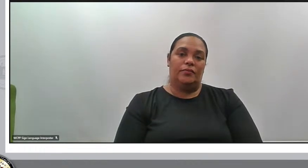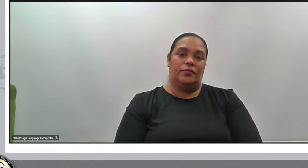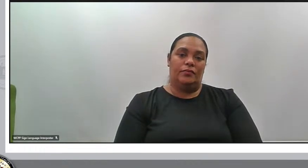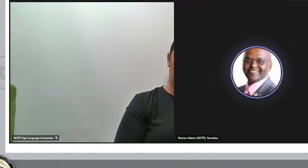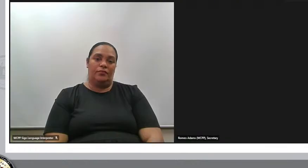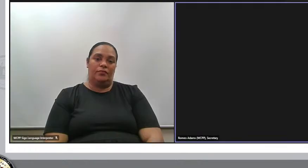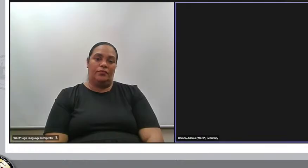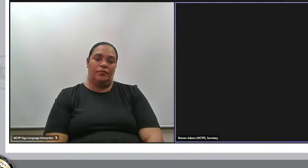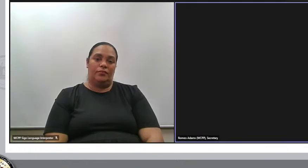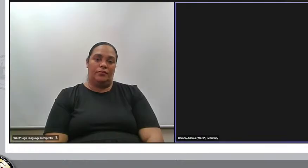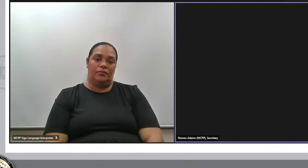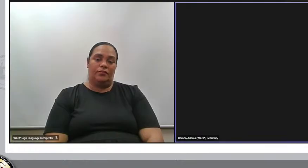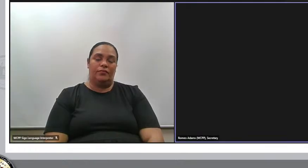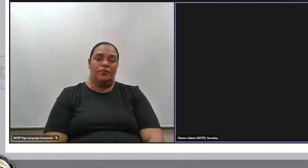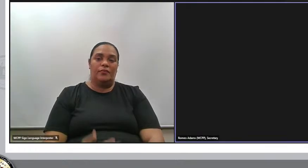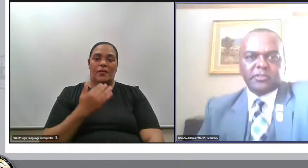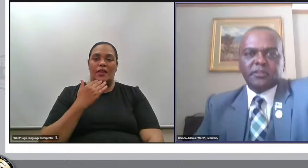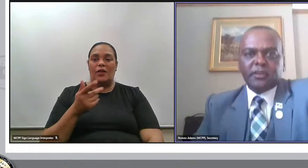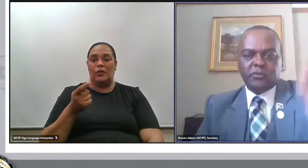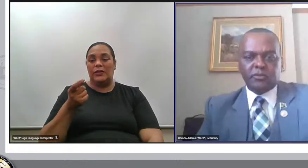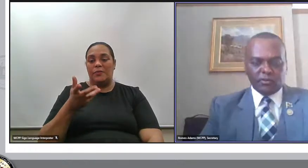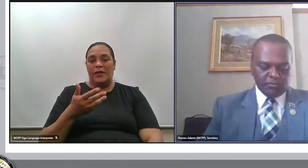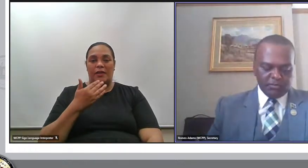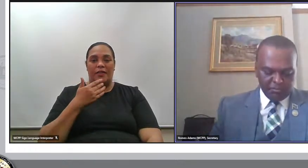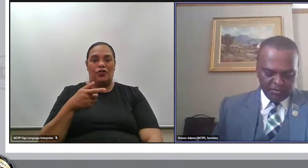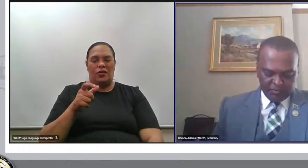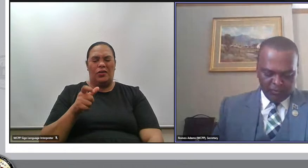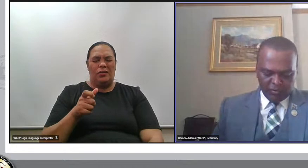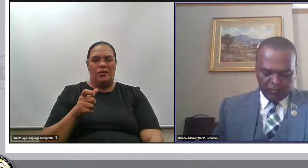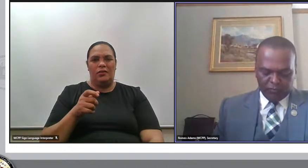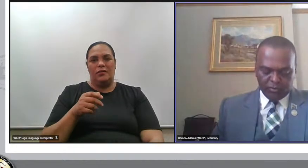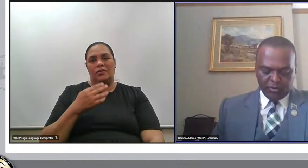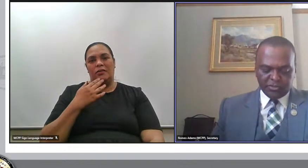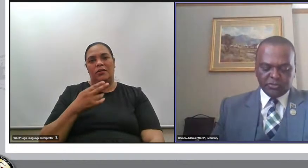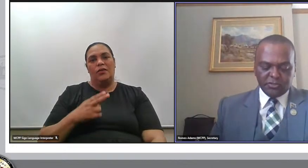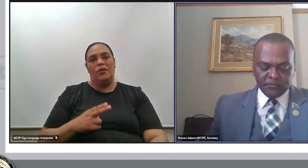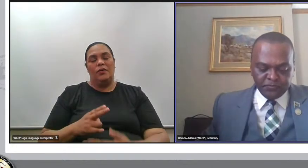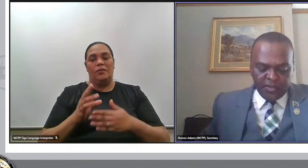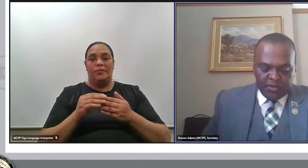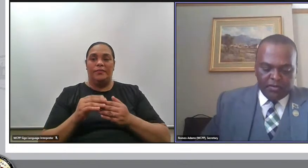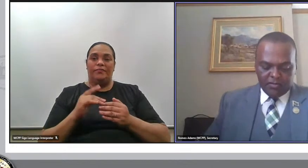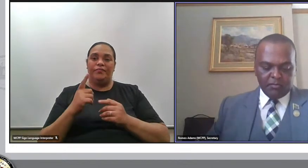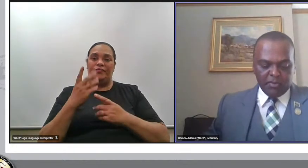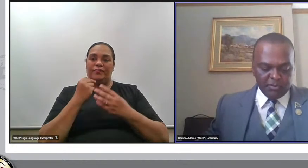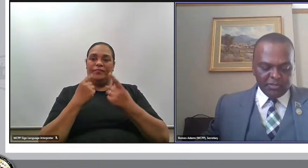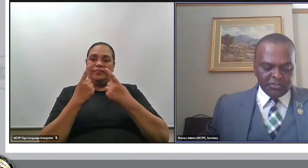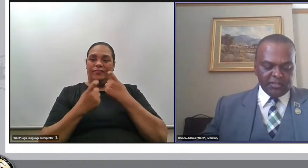Thank you, Mr. Speaker. Thank you, Chairperson, and thank you to the honourable members for the questions.